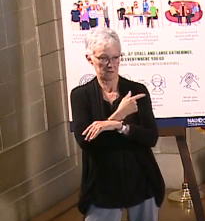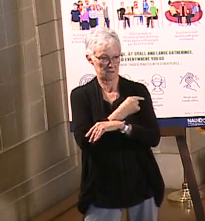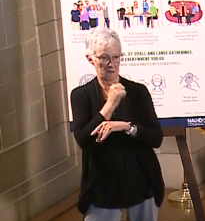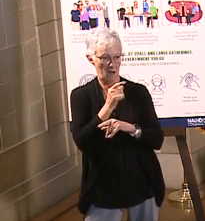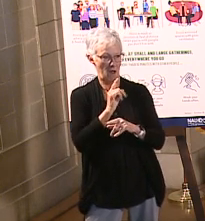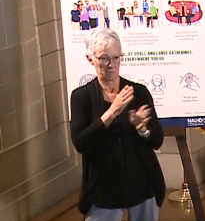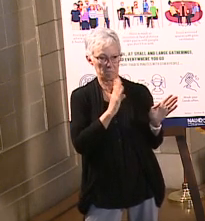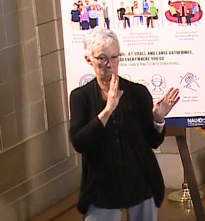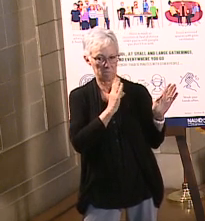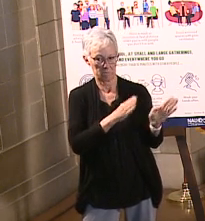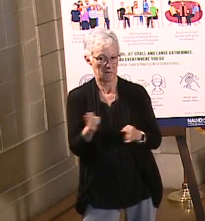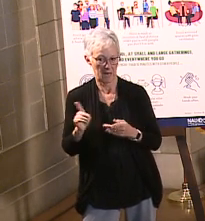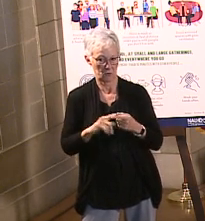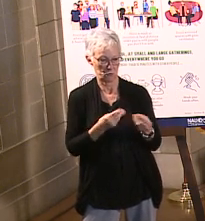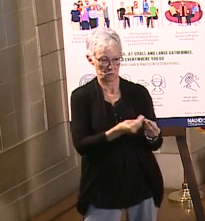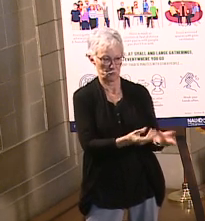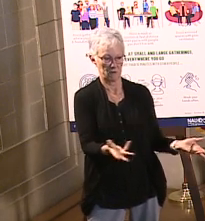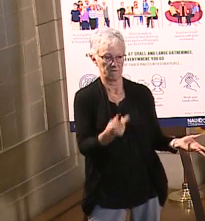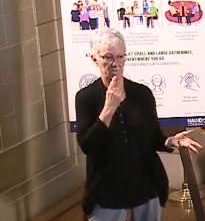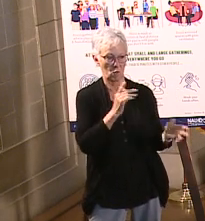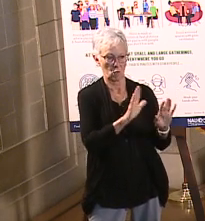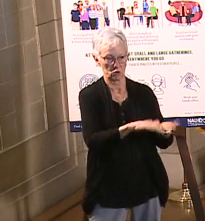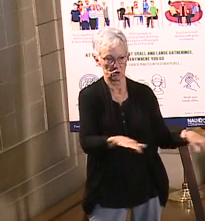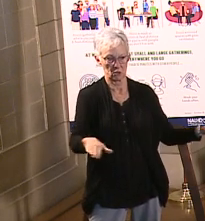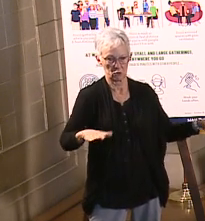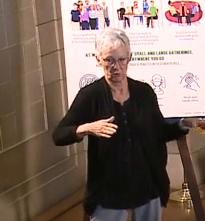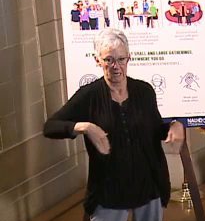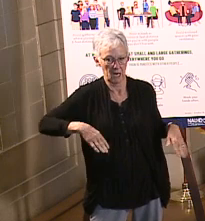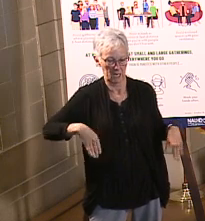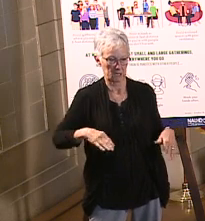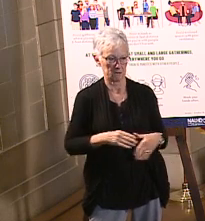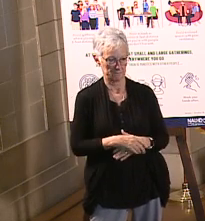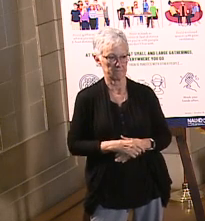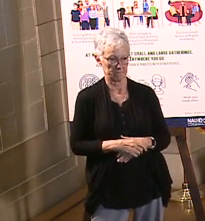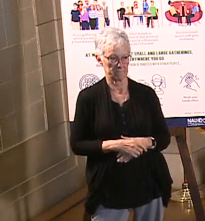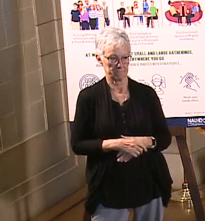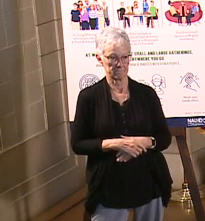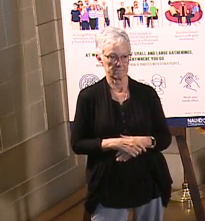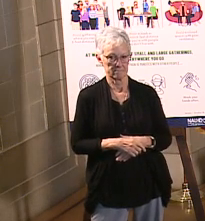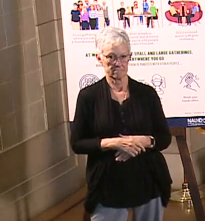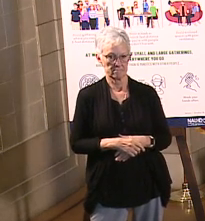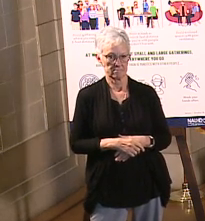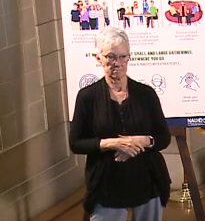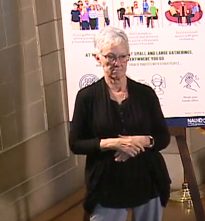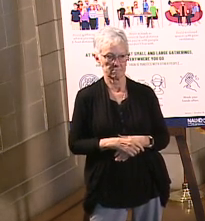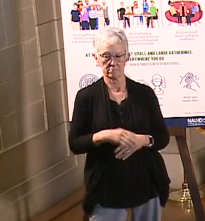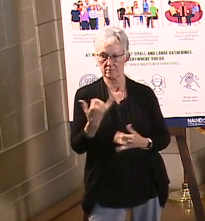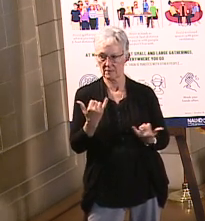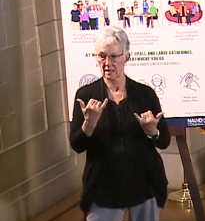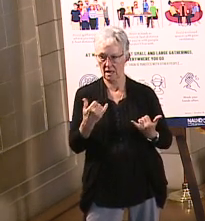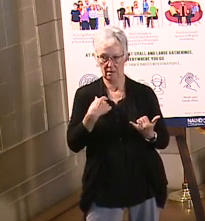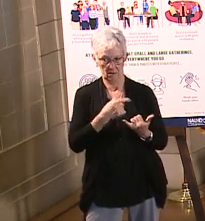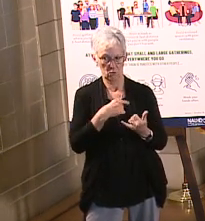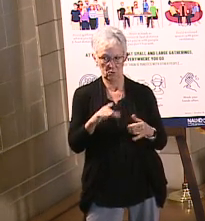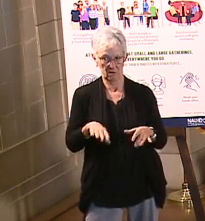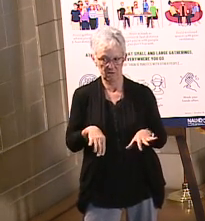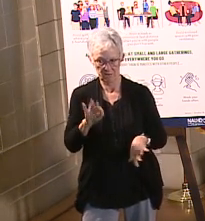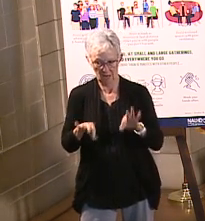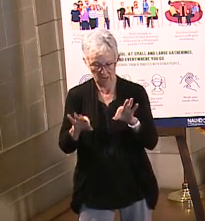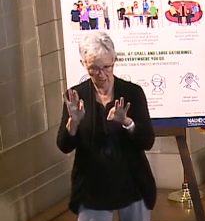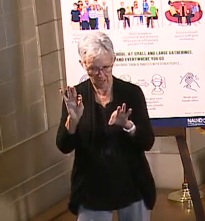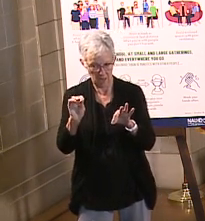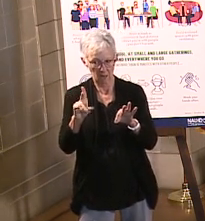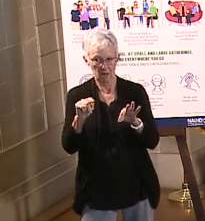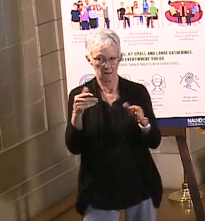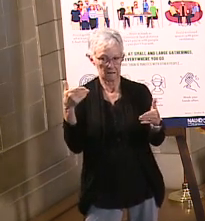at only people 18 or older for that whole vaccine plan. So just a couple of things on there that we're finding out as we get